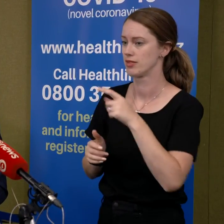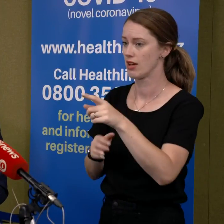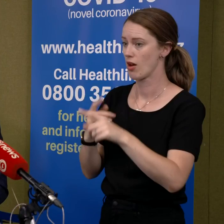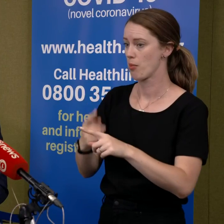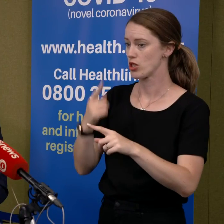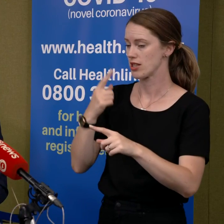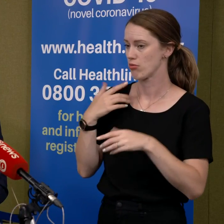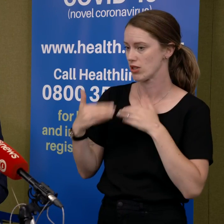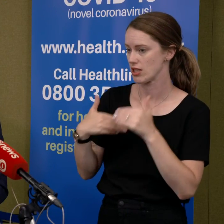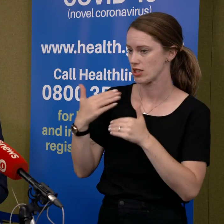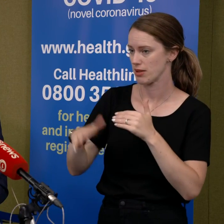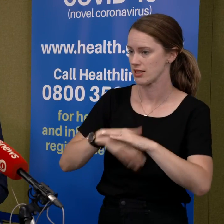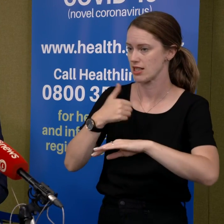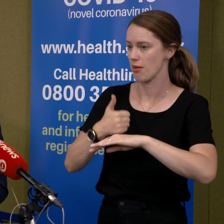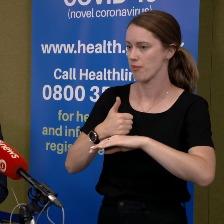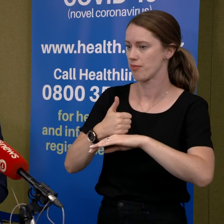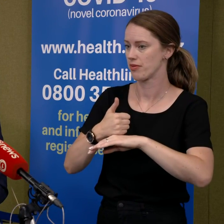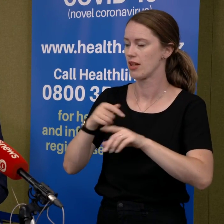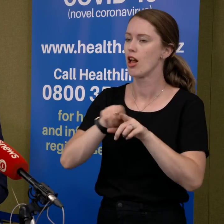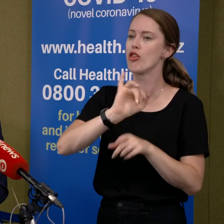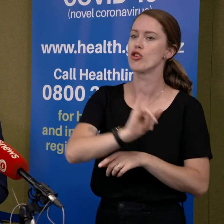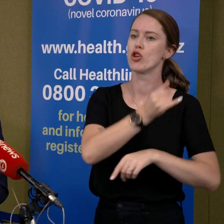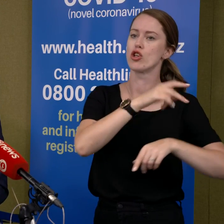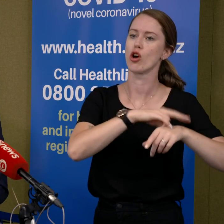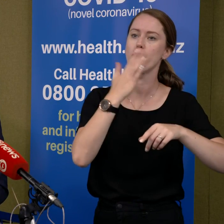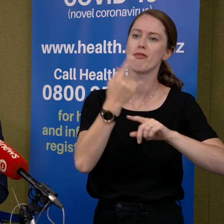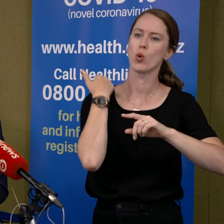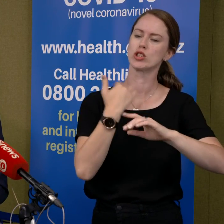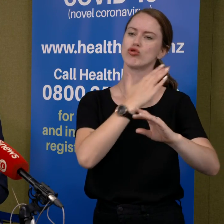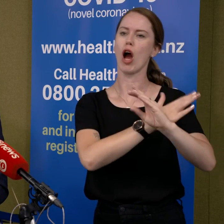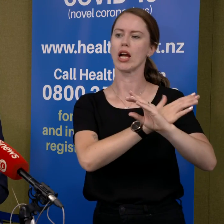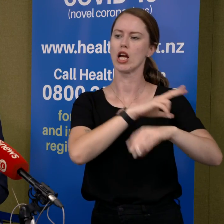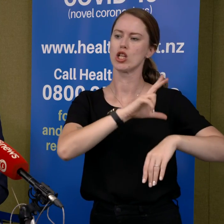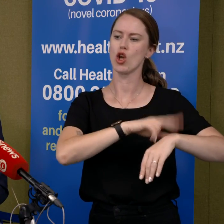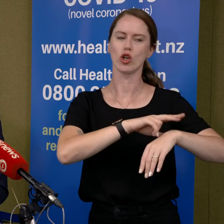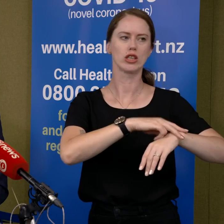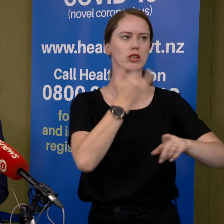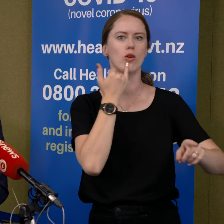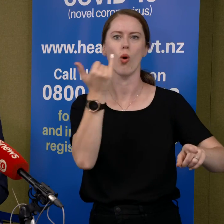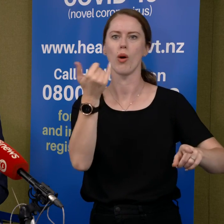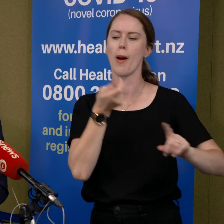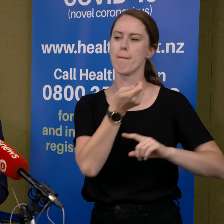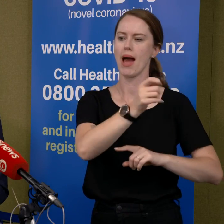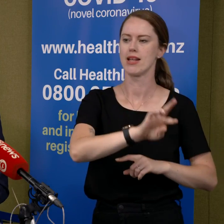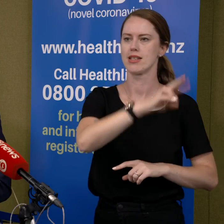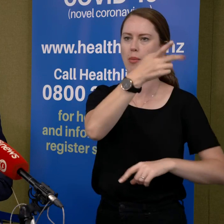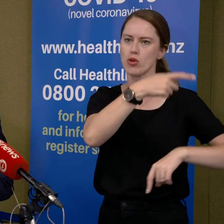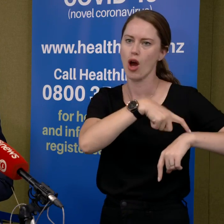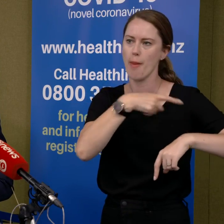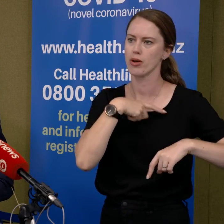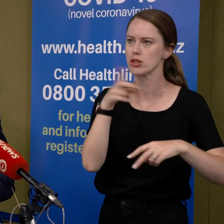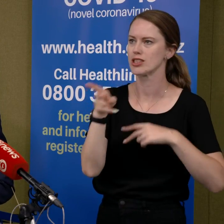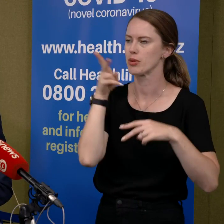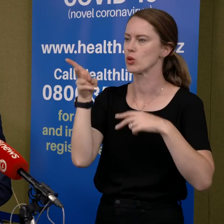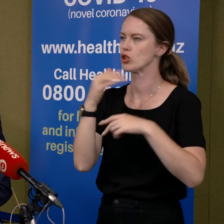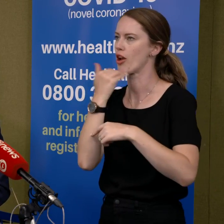emergency procedures kind of being put in place? Like when we saw the junior doctors strike, you had doctors being hauled in, being paid double time because the